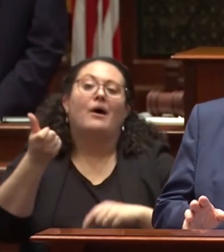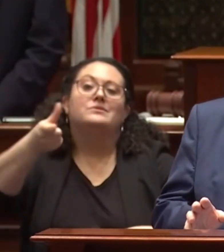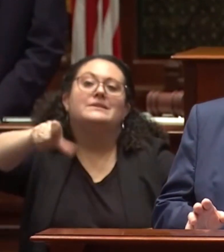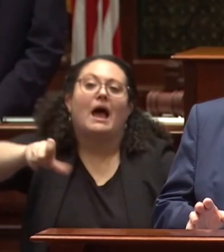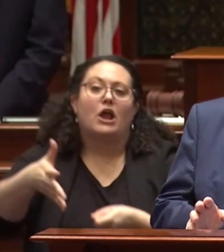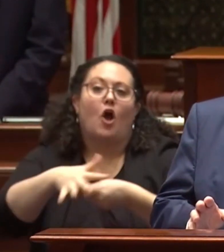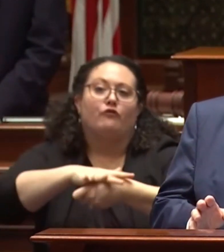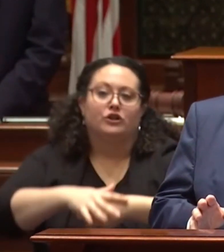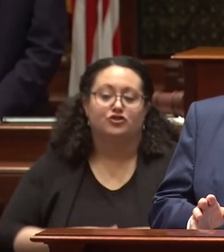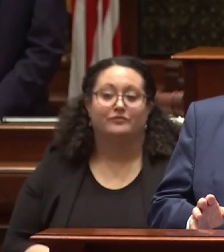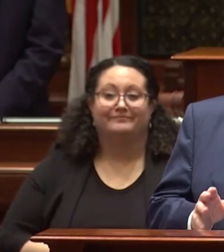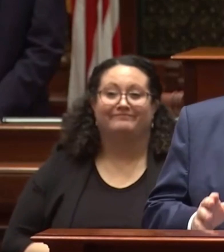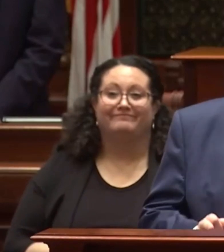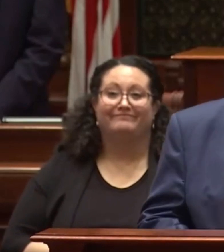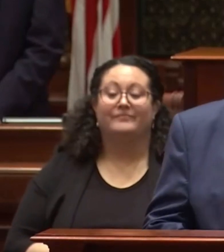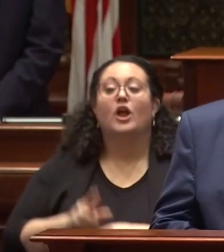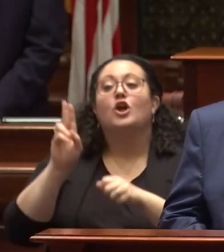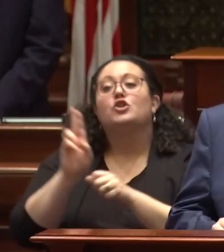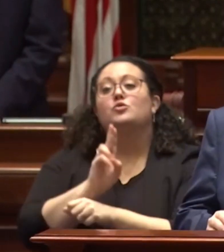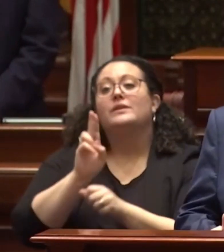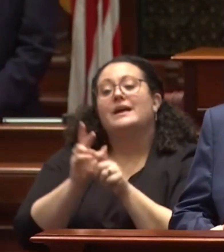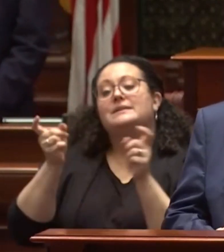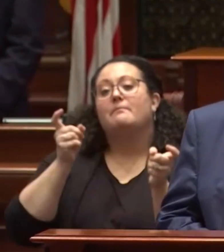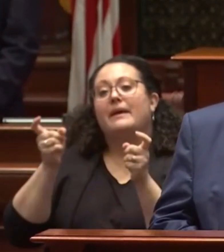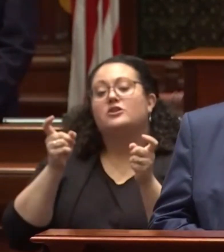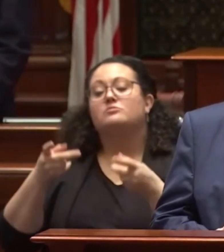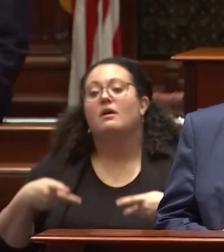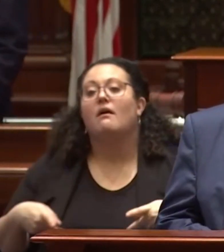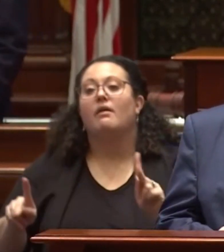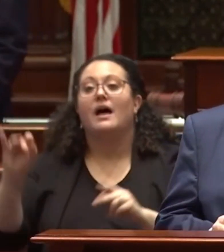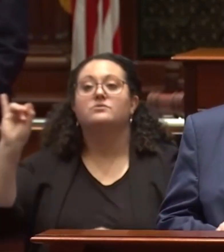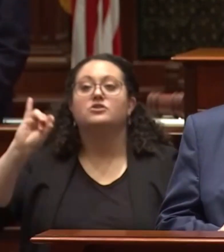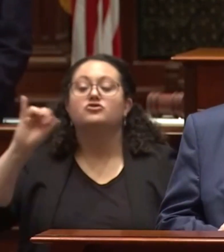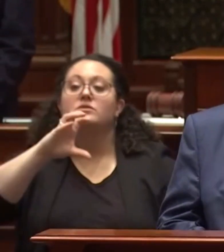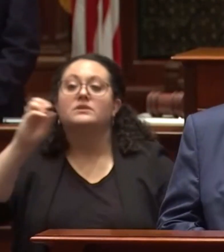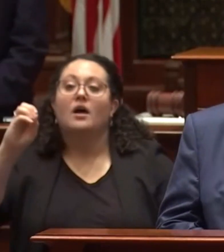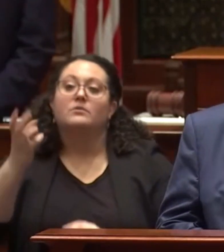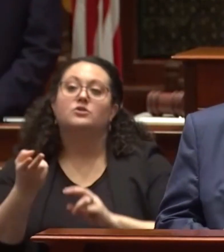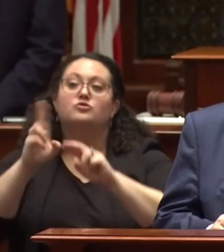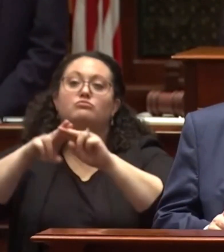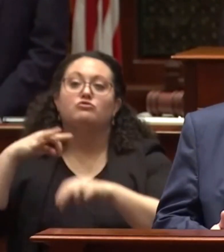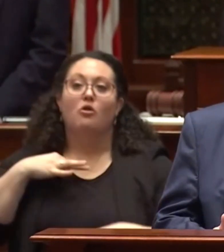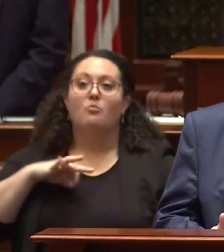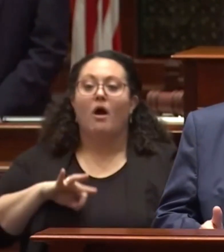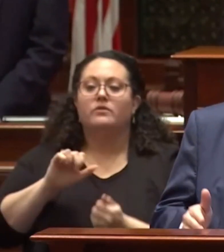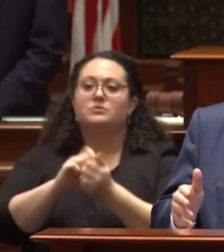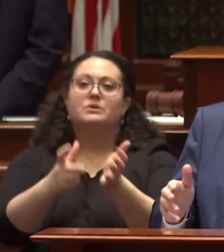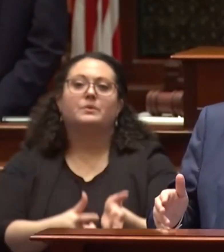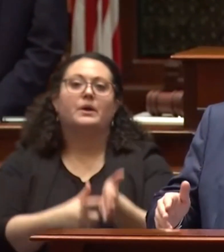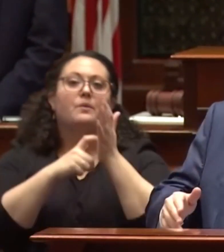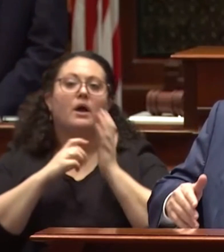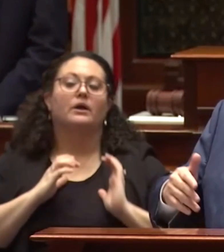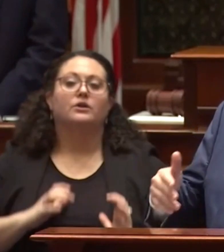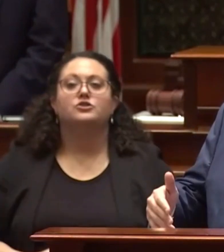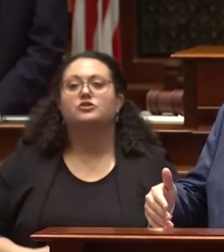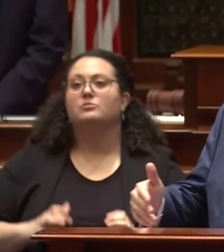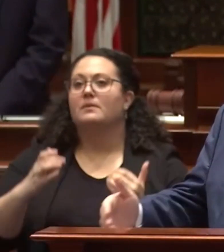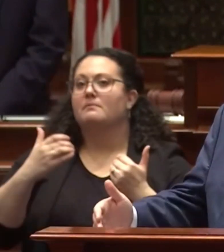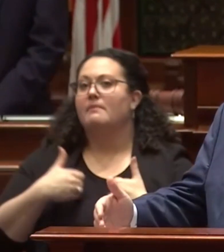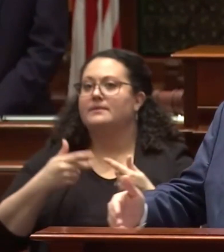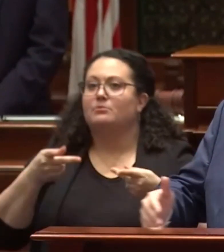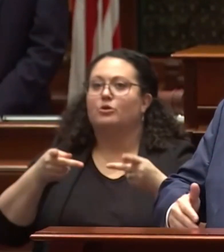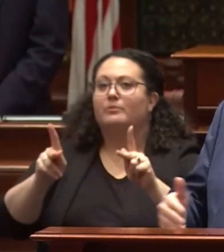denying coverage. Utilization management allows insurance companies to boost profits by requiring that consumers